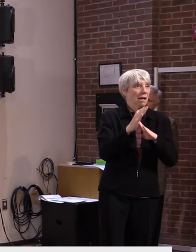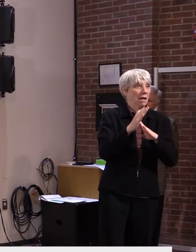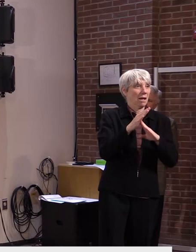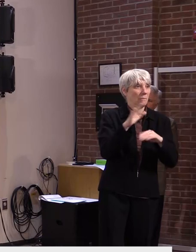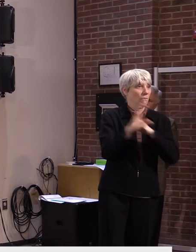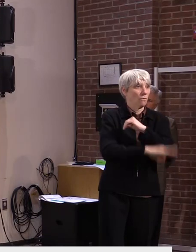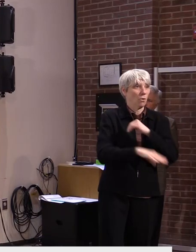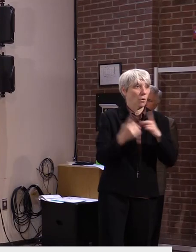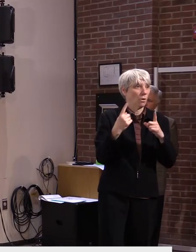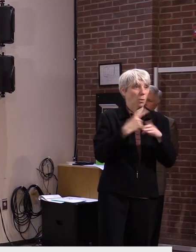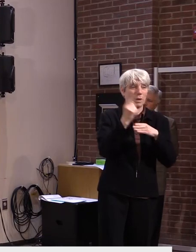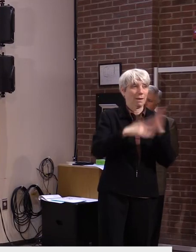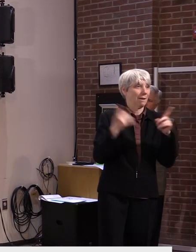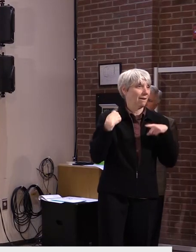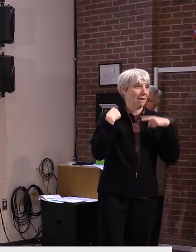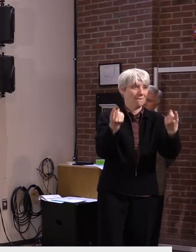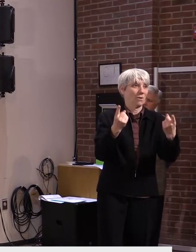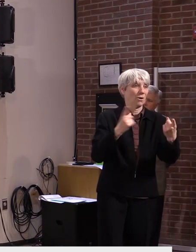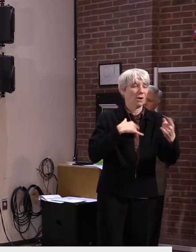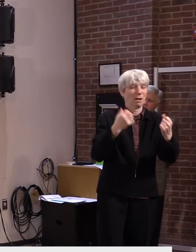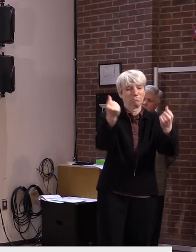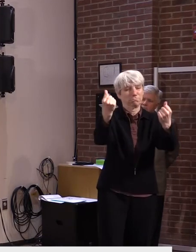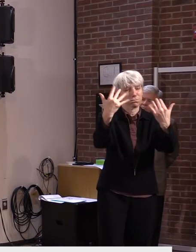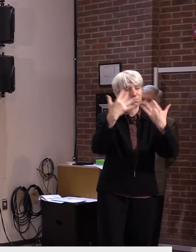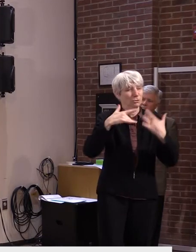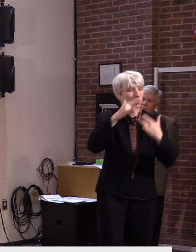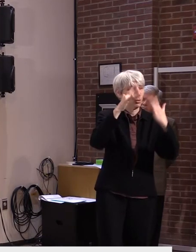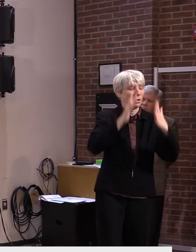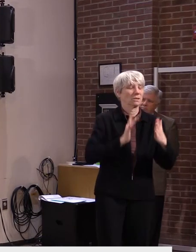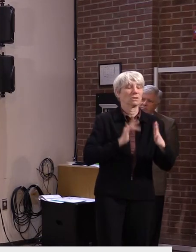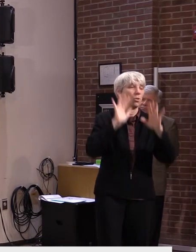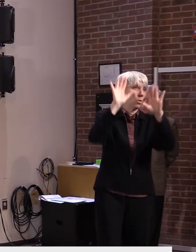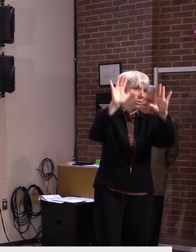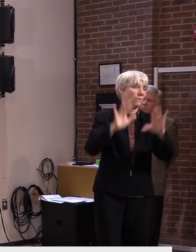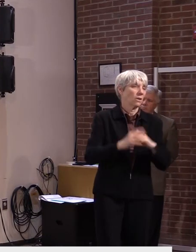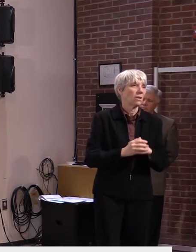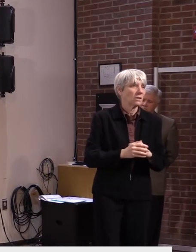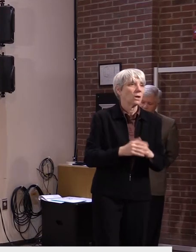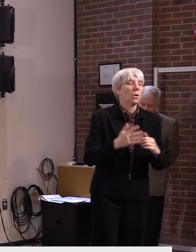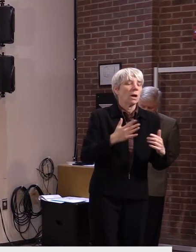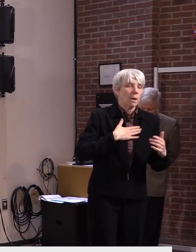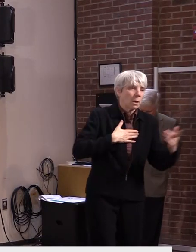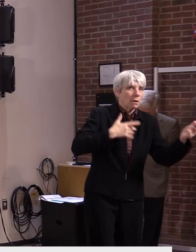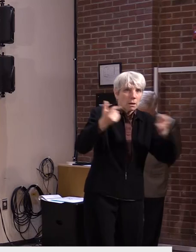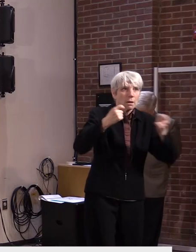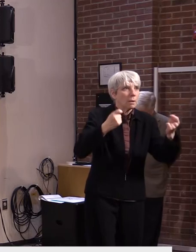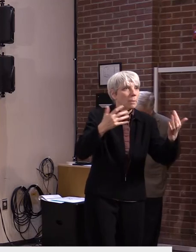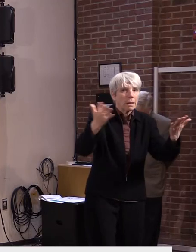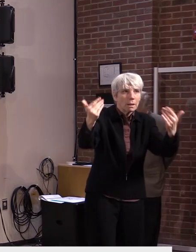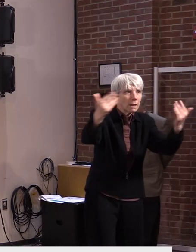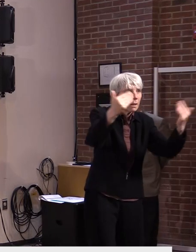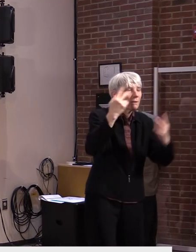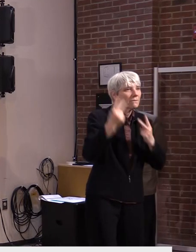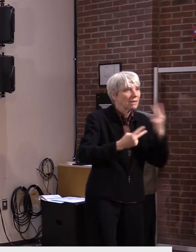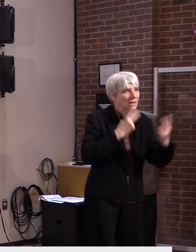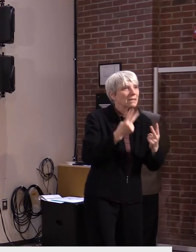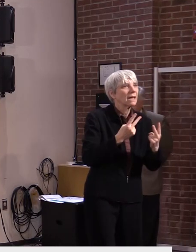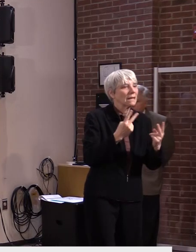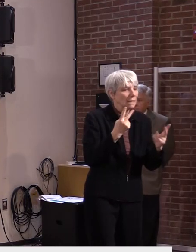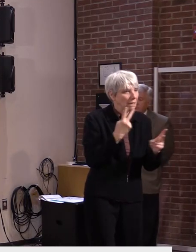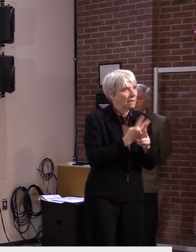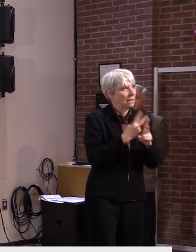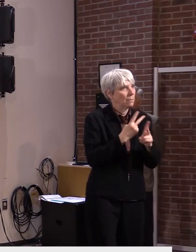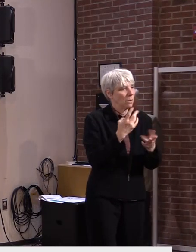keep people coming to our state. The economy is still moving. We're managing the cases